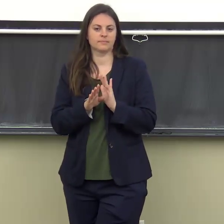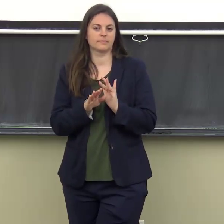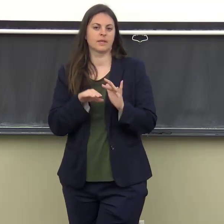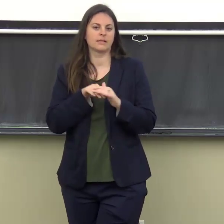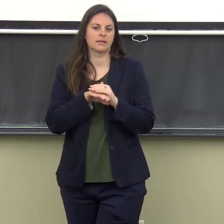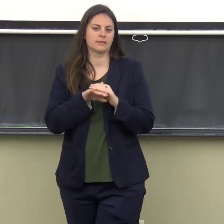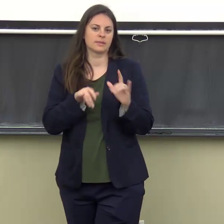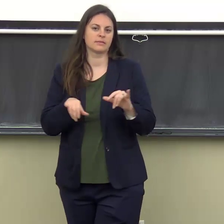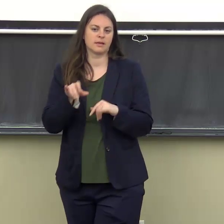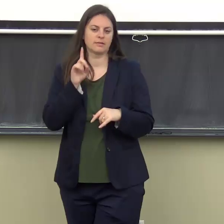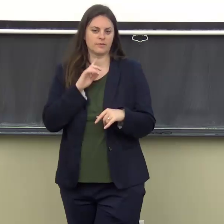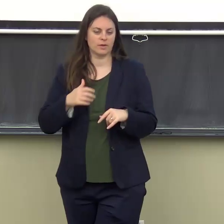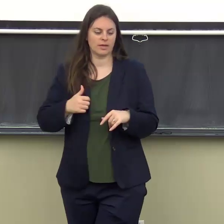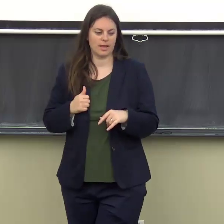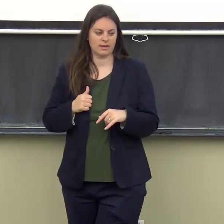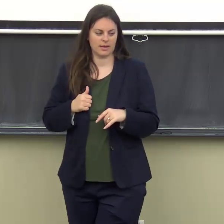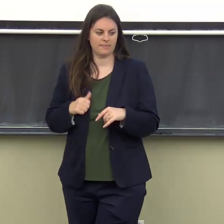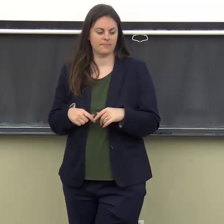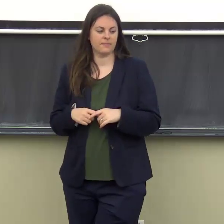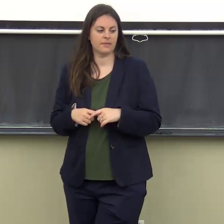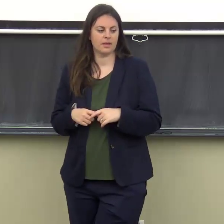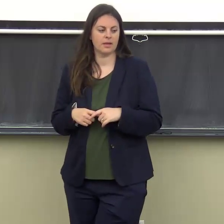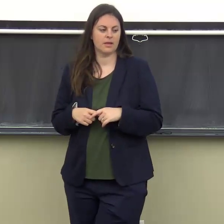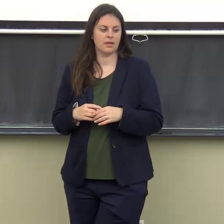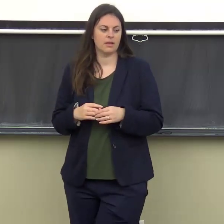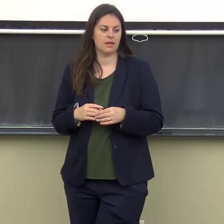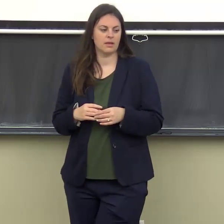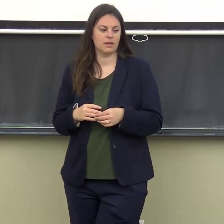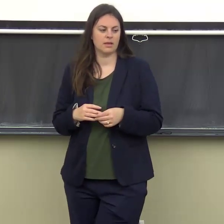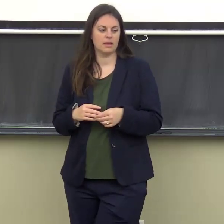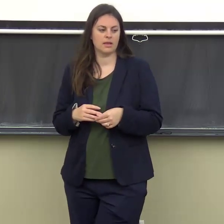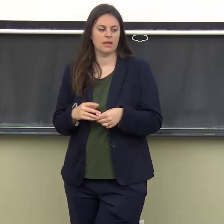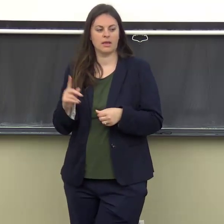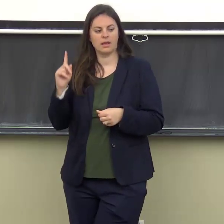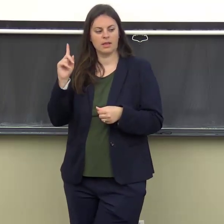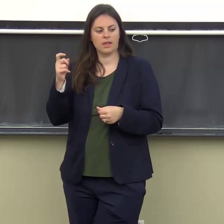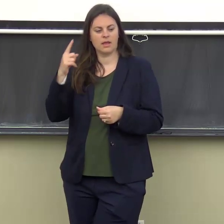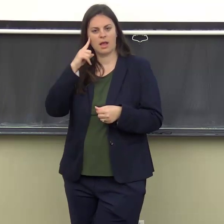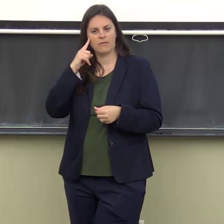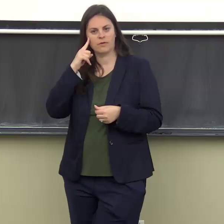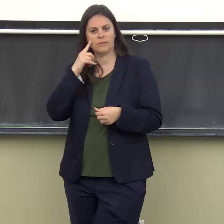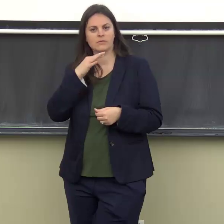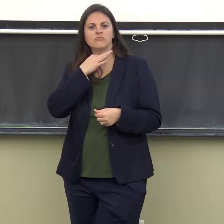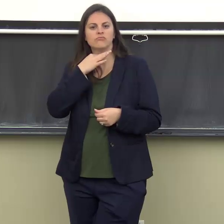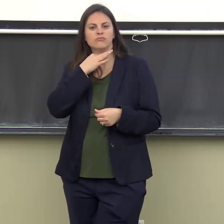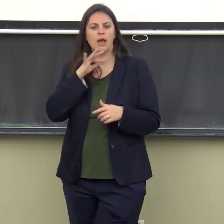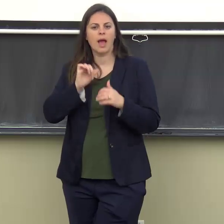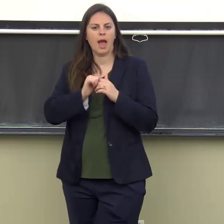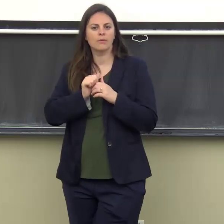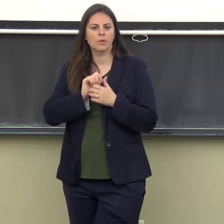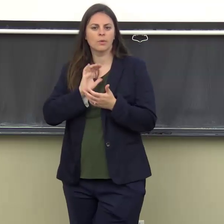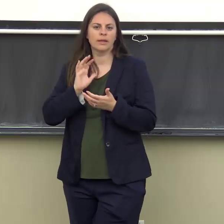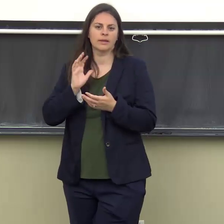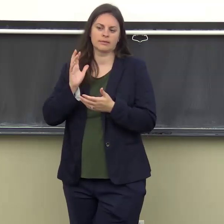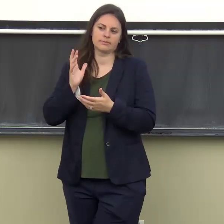standards for Canada, and the government was wondering, how do we get the capitalists on board?